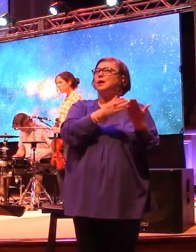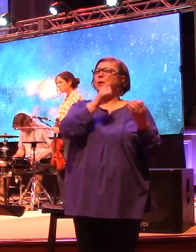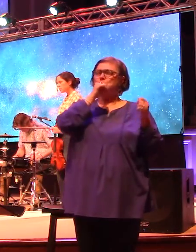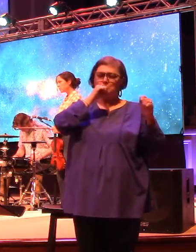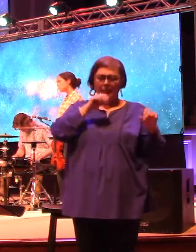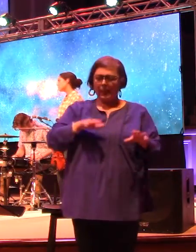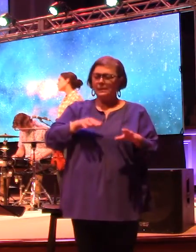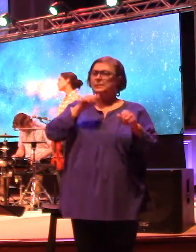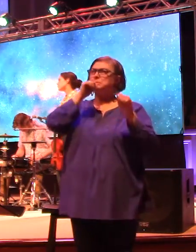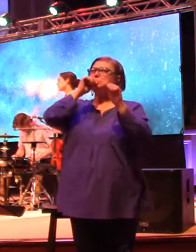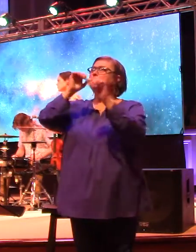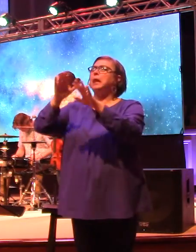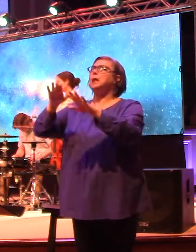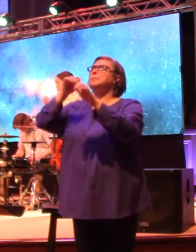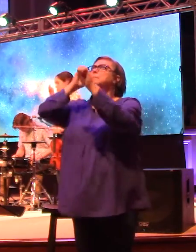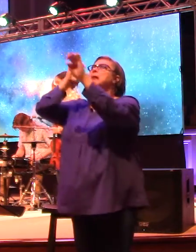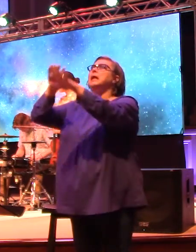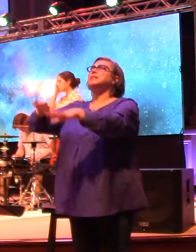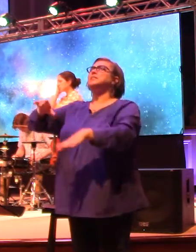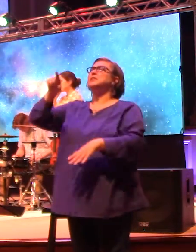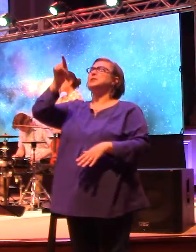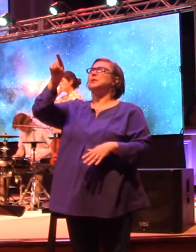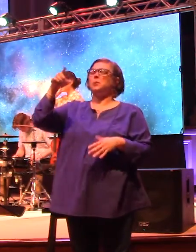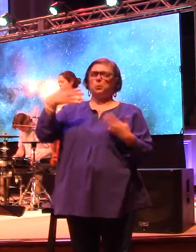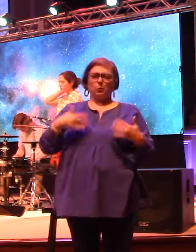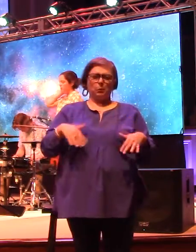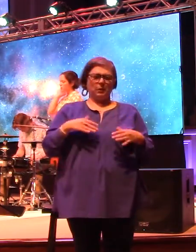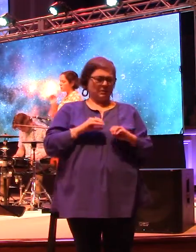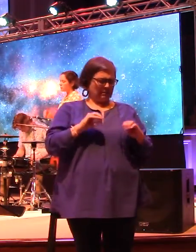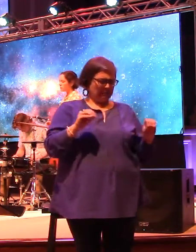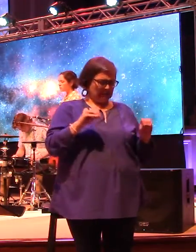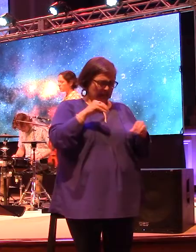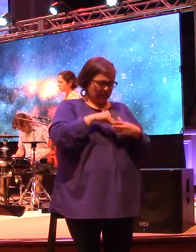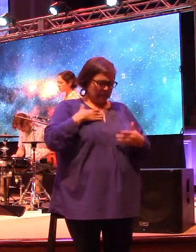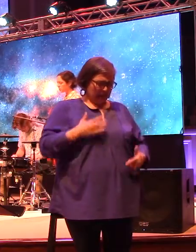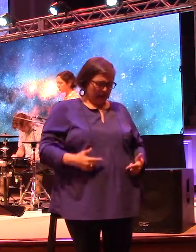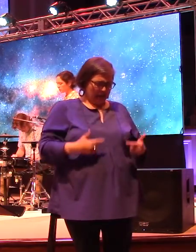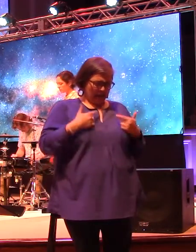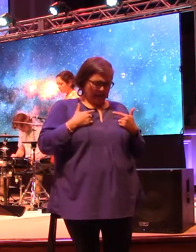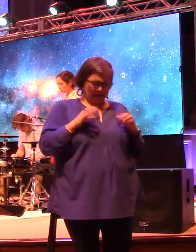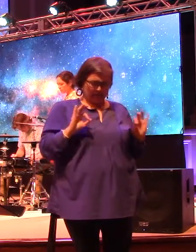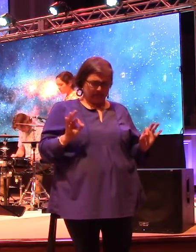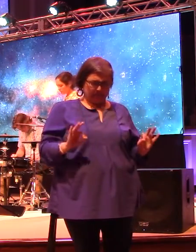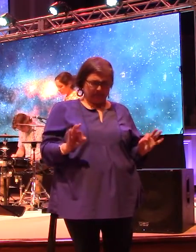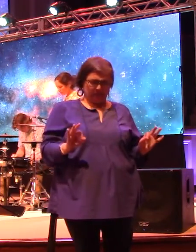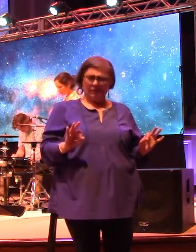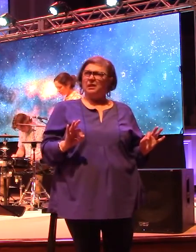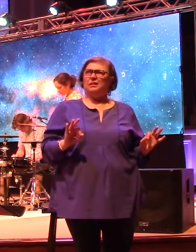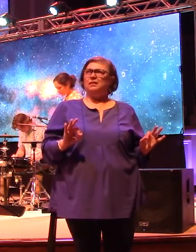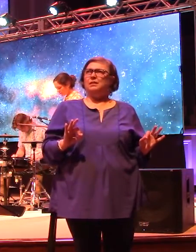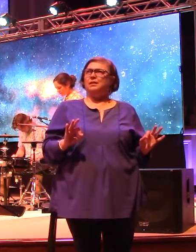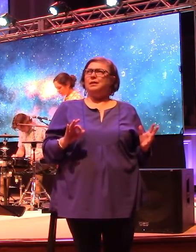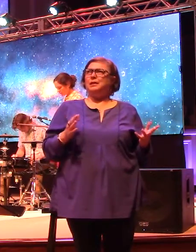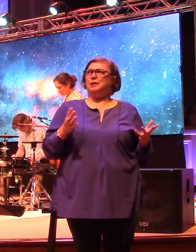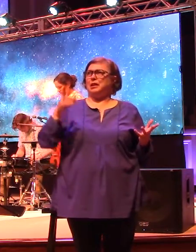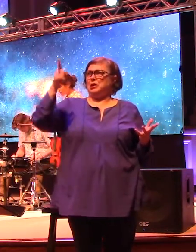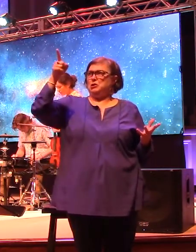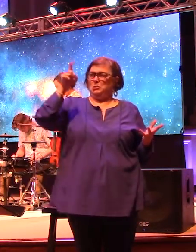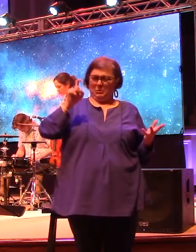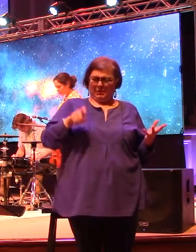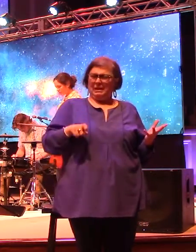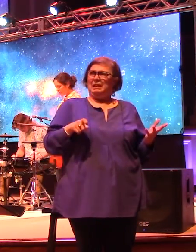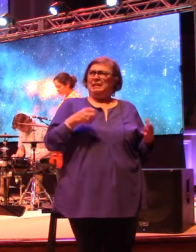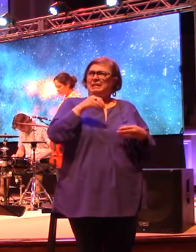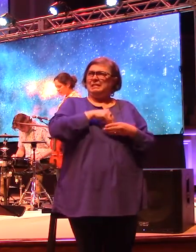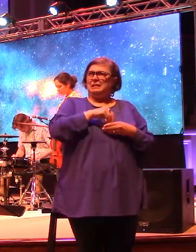you. I think there's nothing in my life that you would need at all, but for some reason